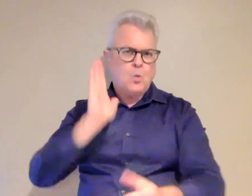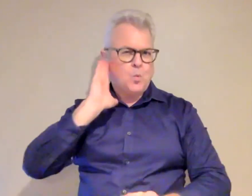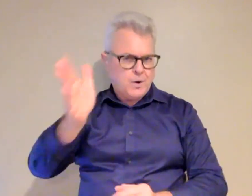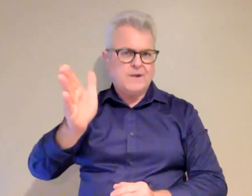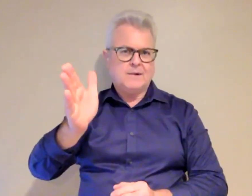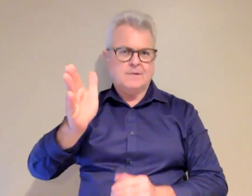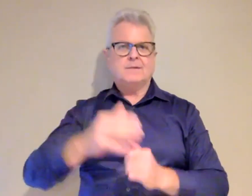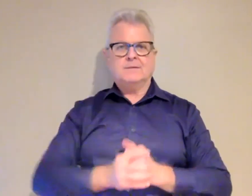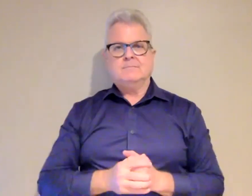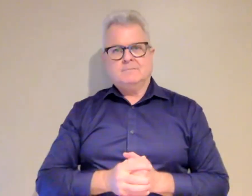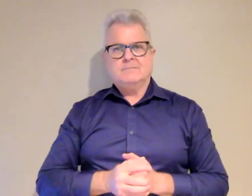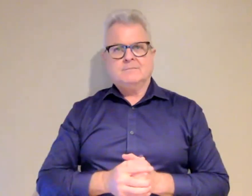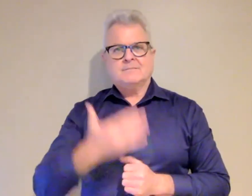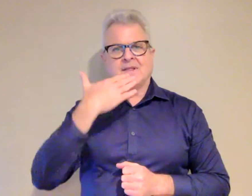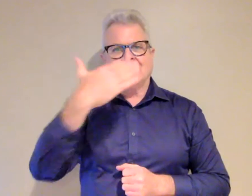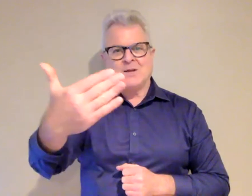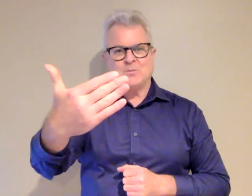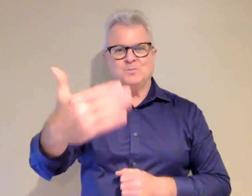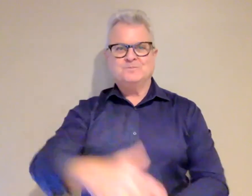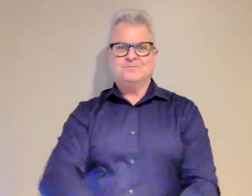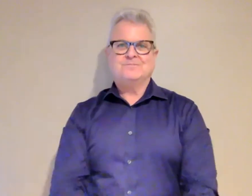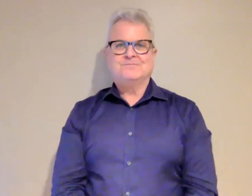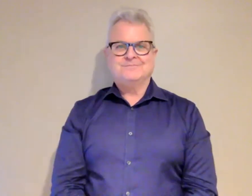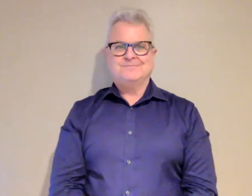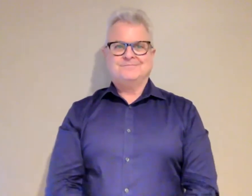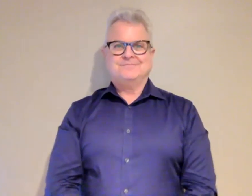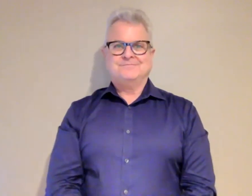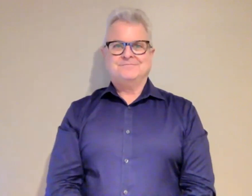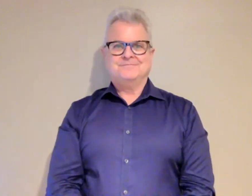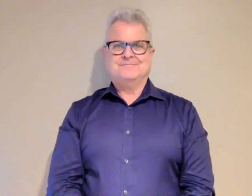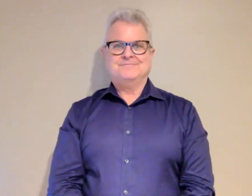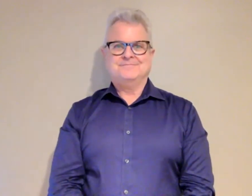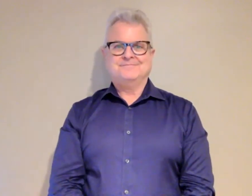By doing this, COVID can be manageable. Thank you.